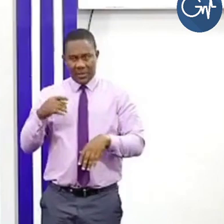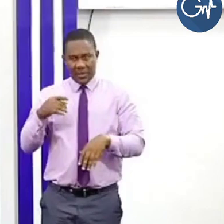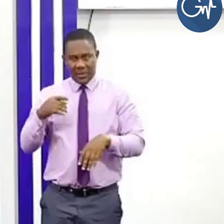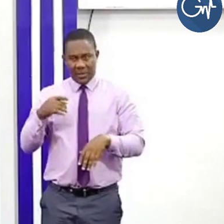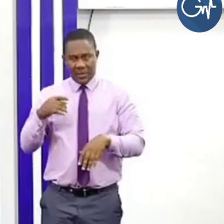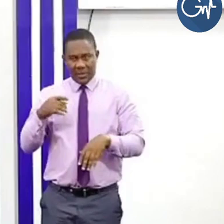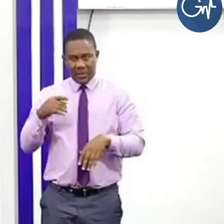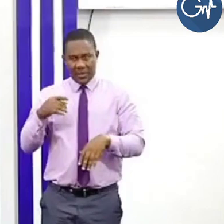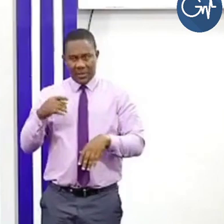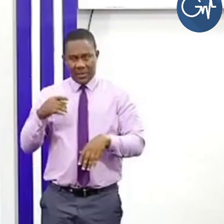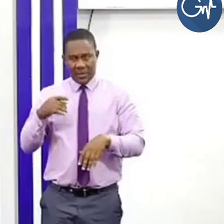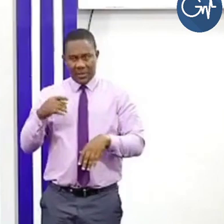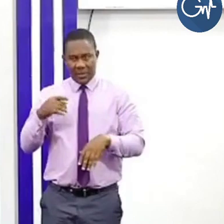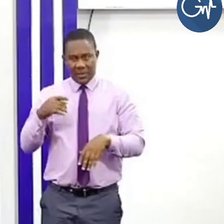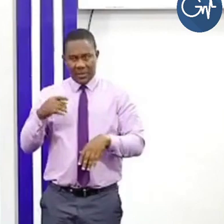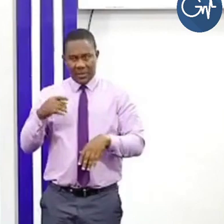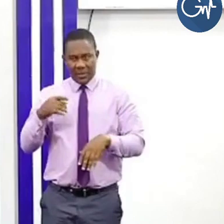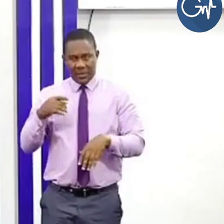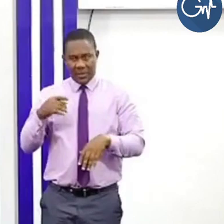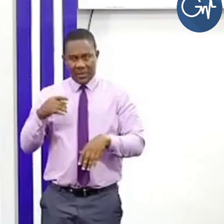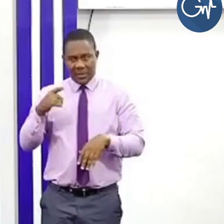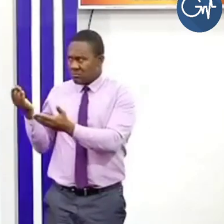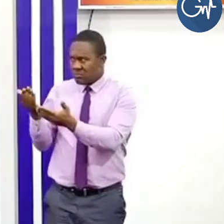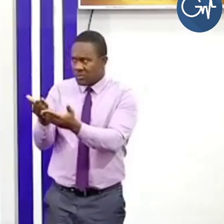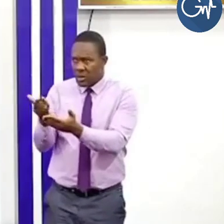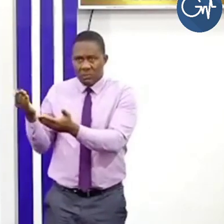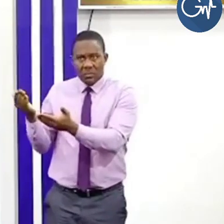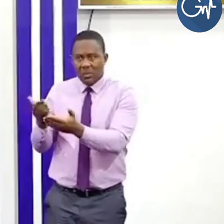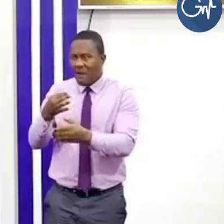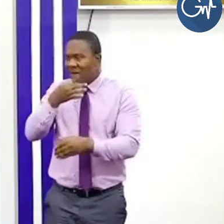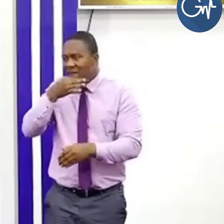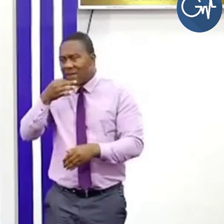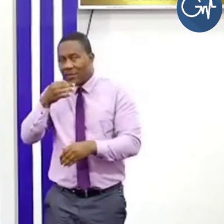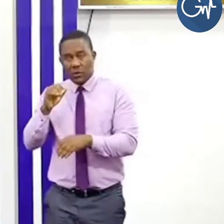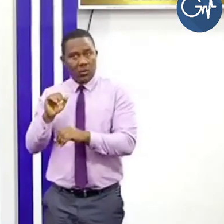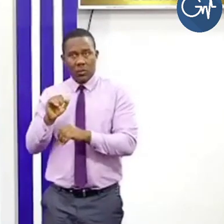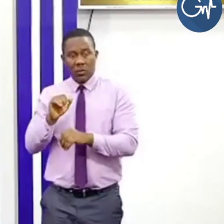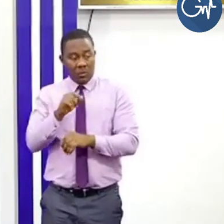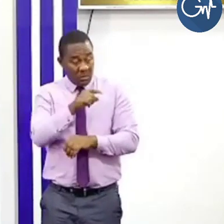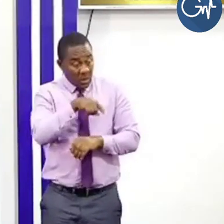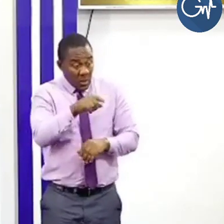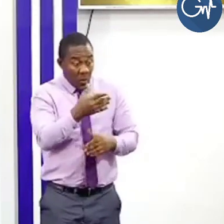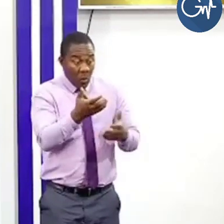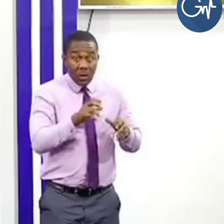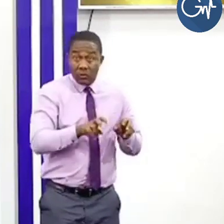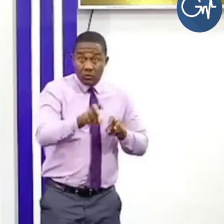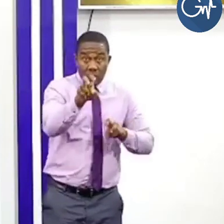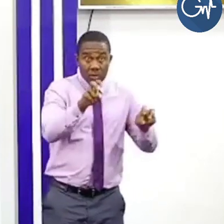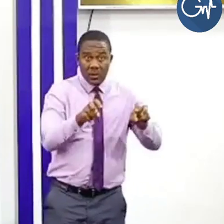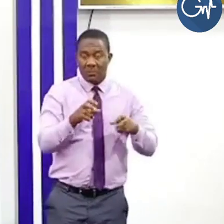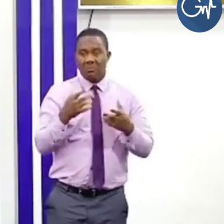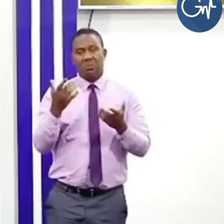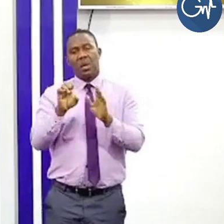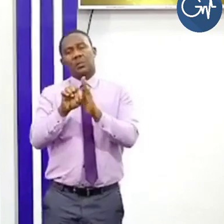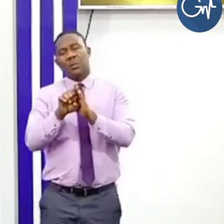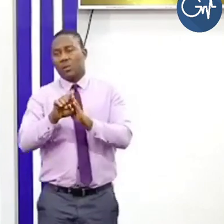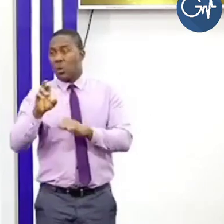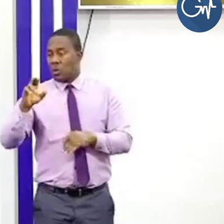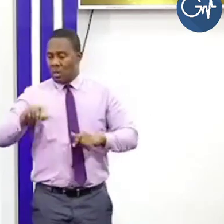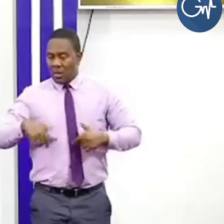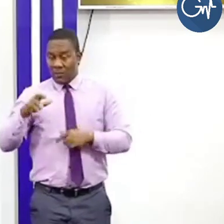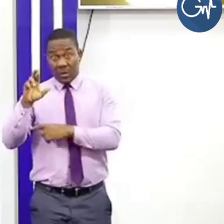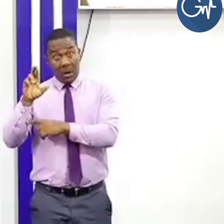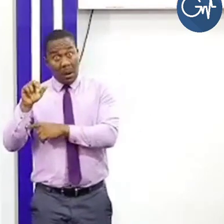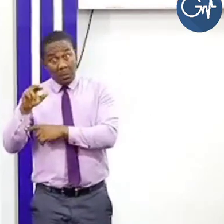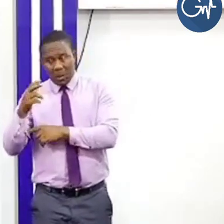Omu na ya say, now, Chimmy, no, yeah, Ubiantra, baby, or tear. nti wo won cry a woni ko kumase wo